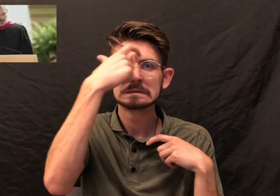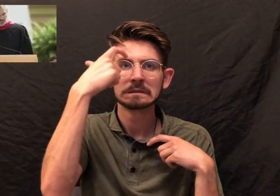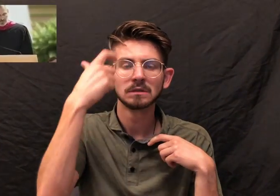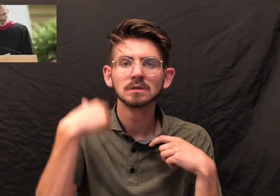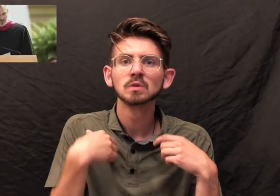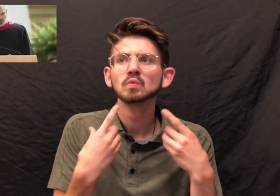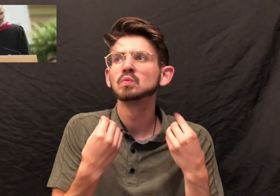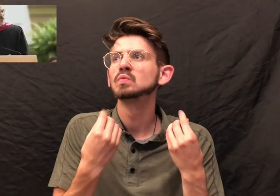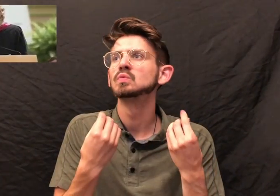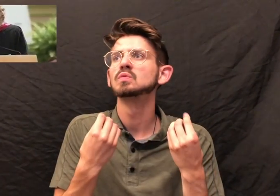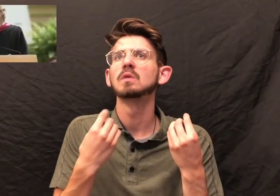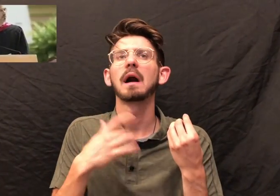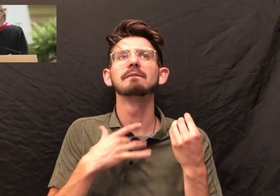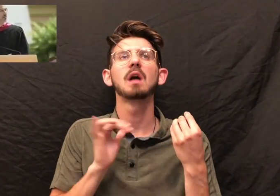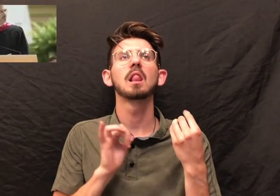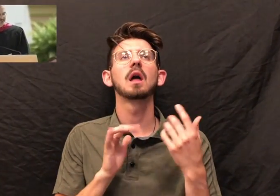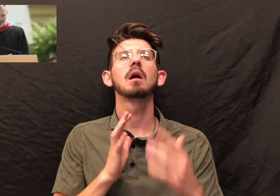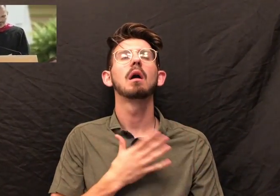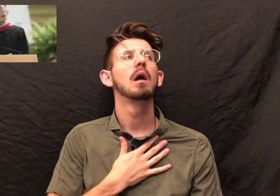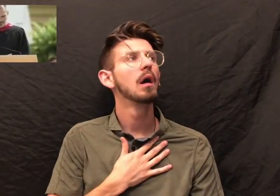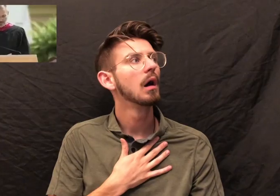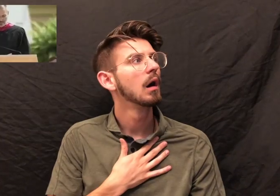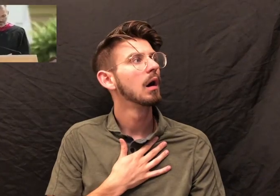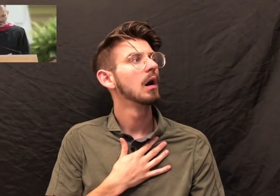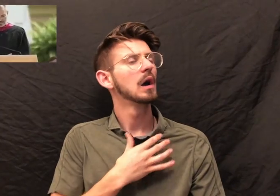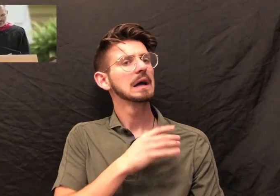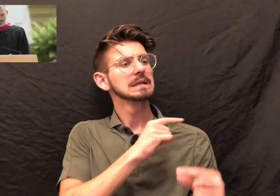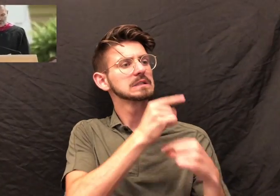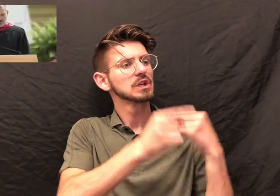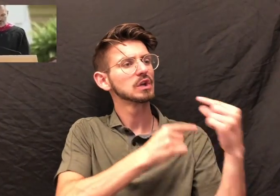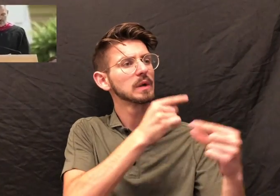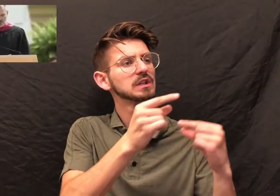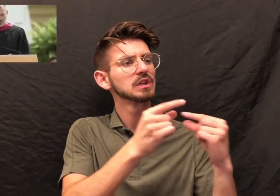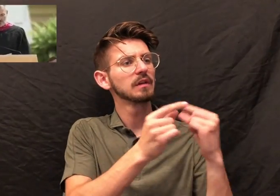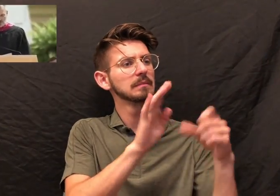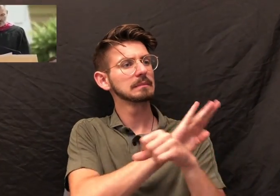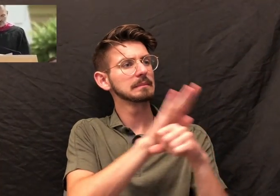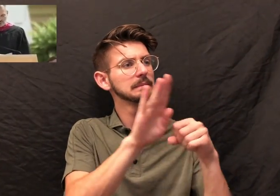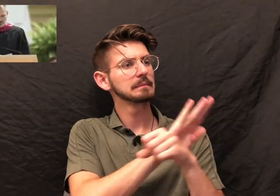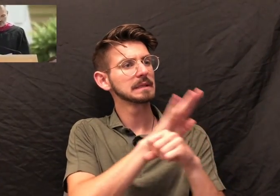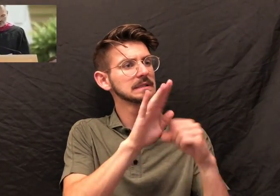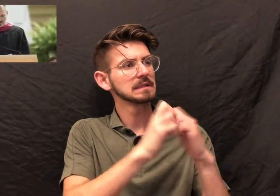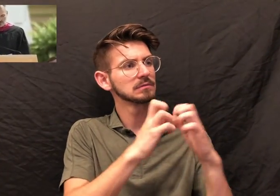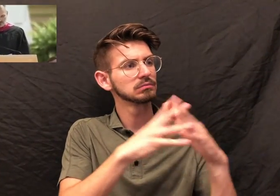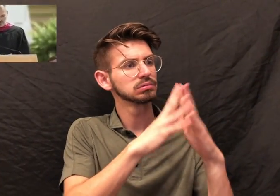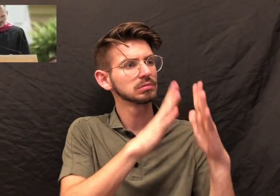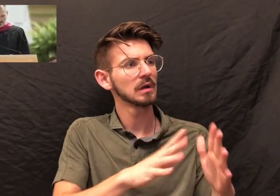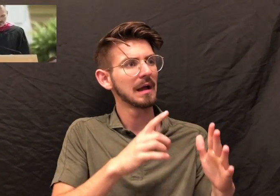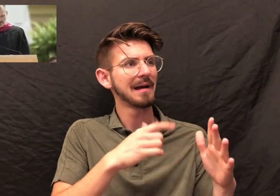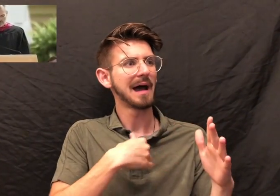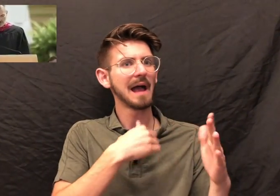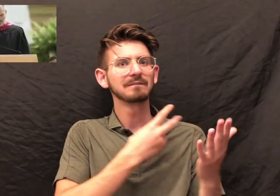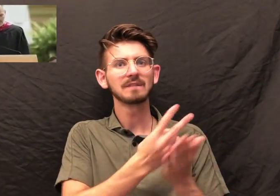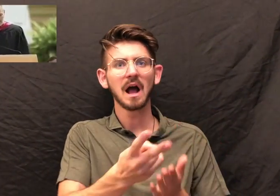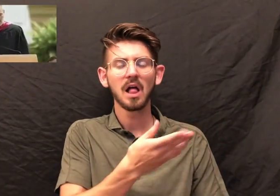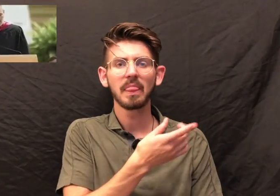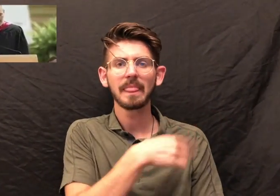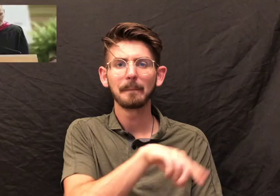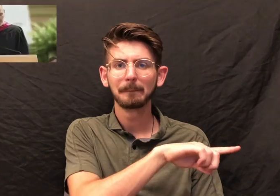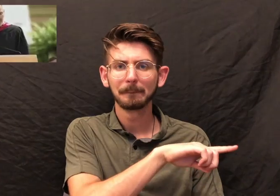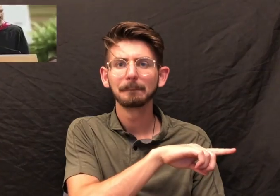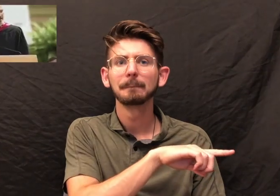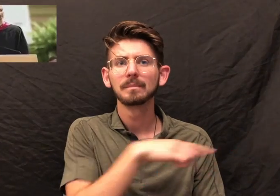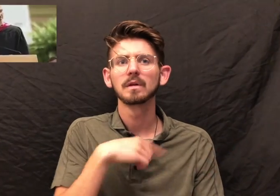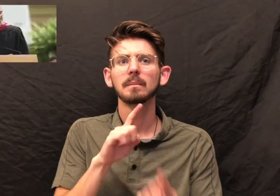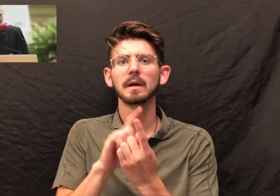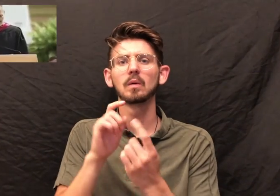had let the previous generation of entrepreneurs down, that I had dropped the baton as it was being passed to me. I met with David Packard and